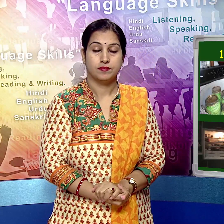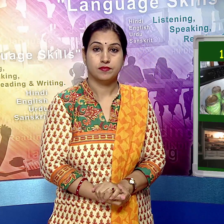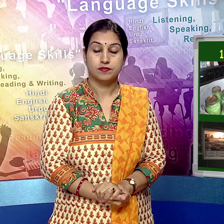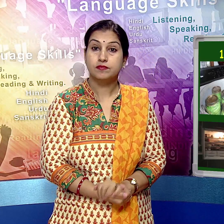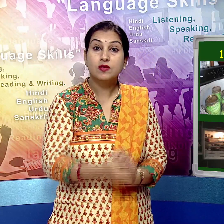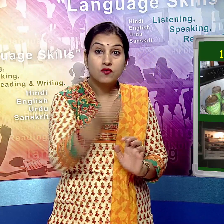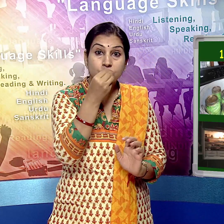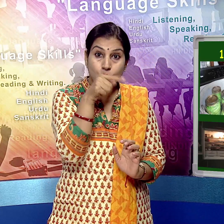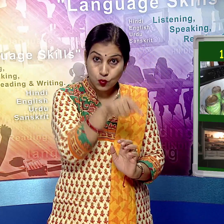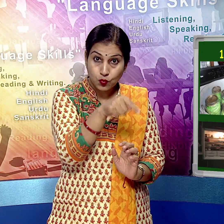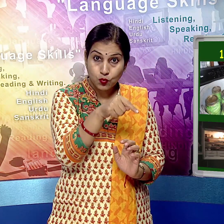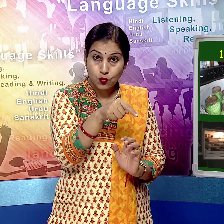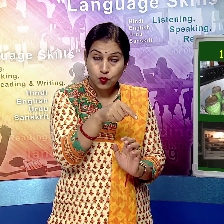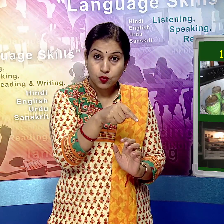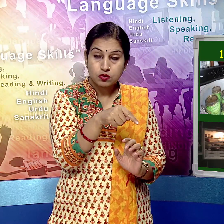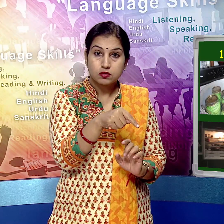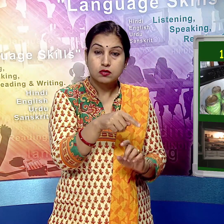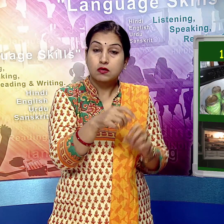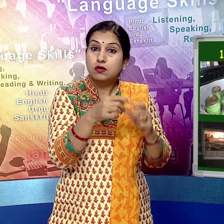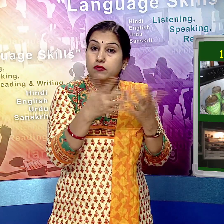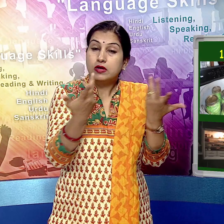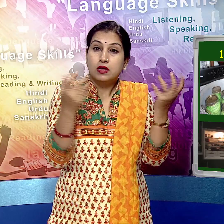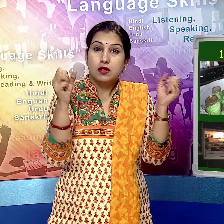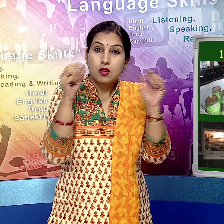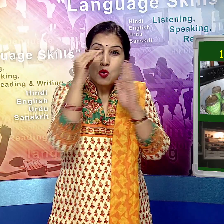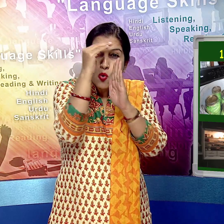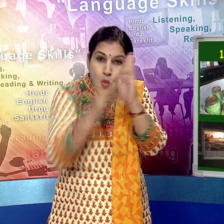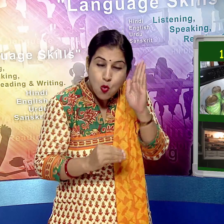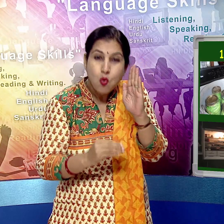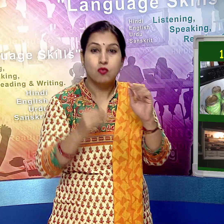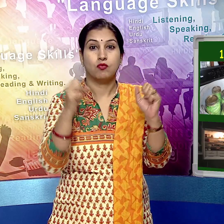exposing the food to very low temperature